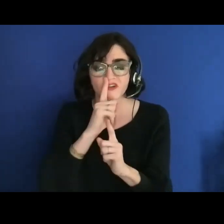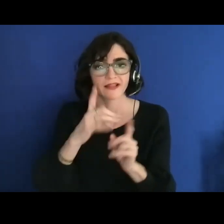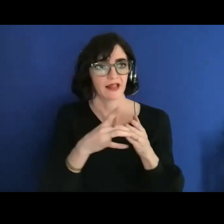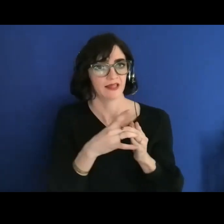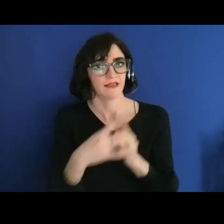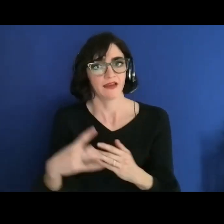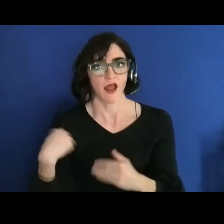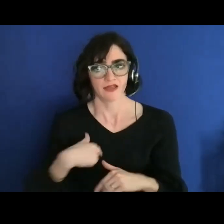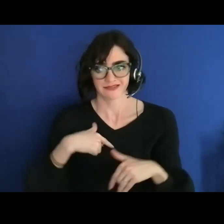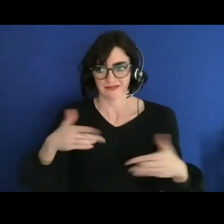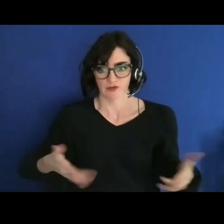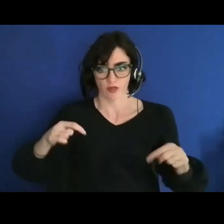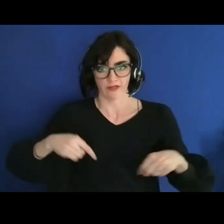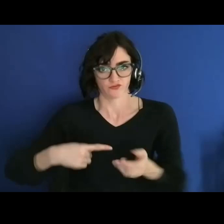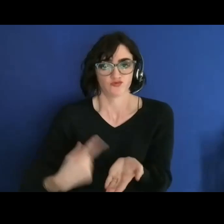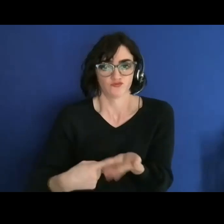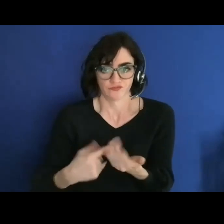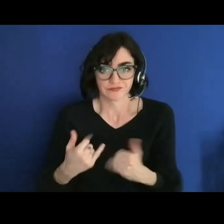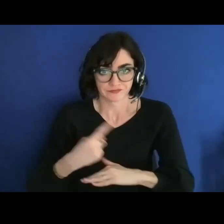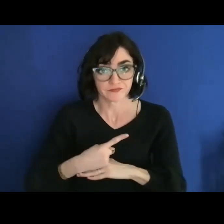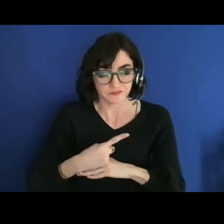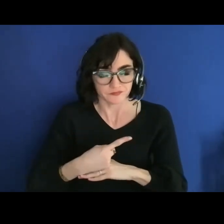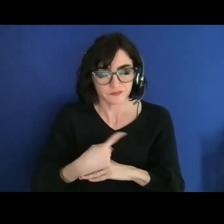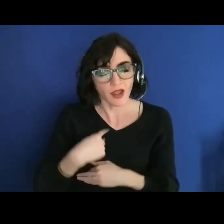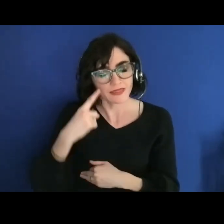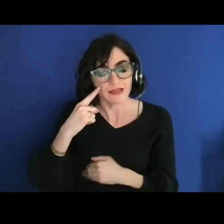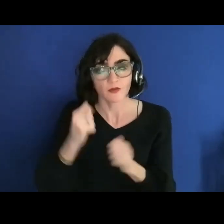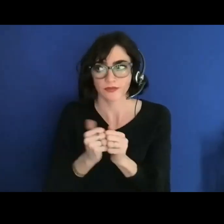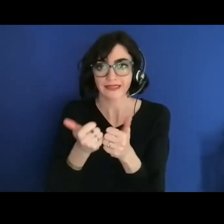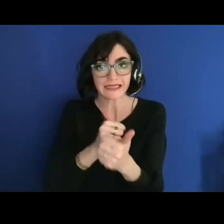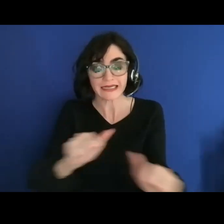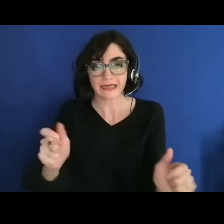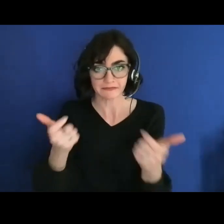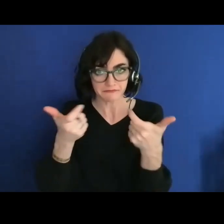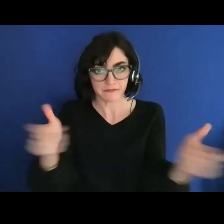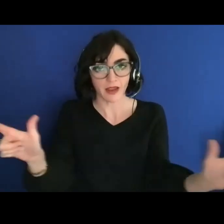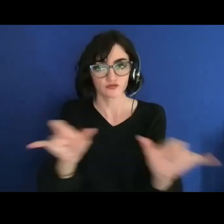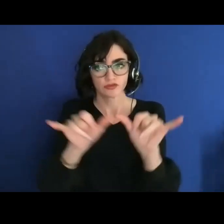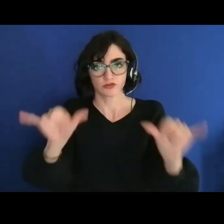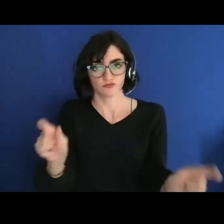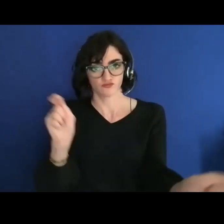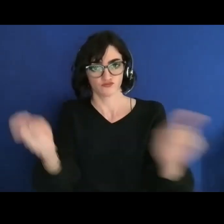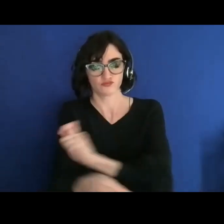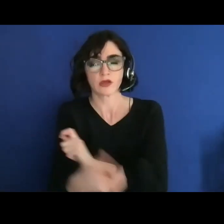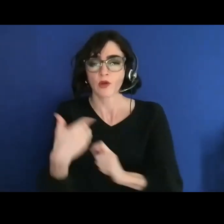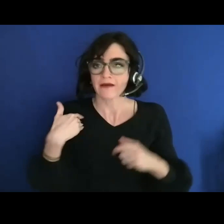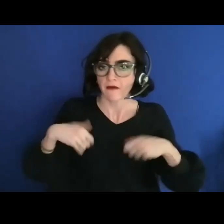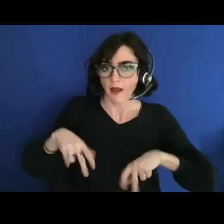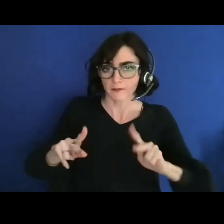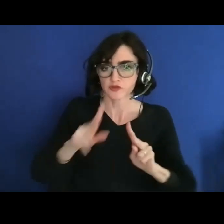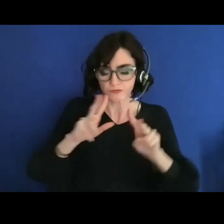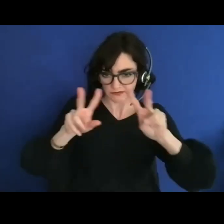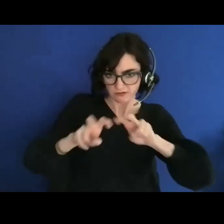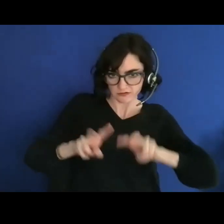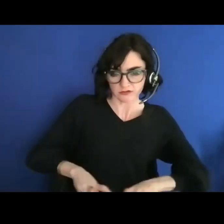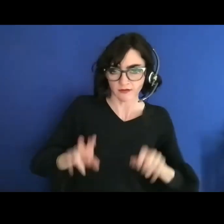conversation. And I do think with any major system change is that opportunity to think about our system and what